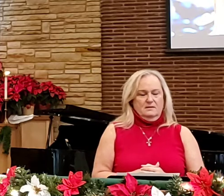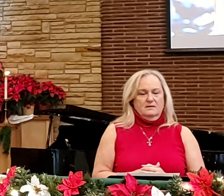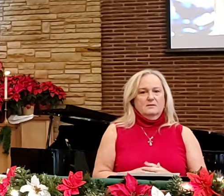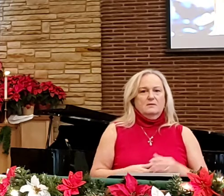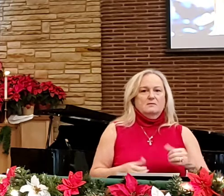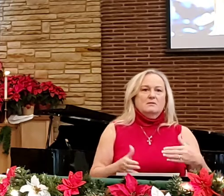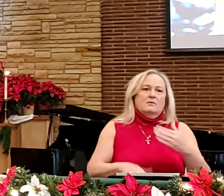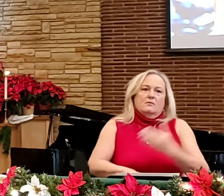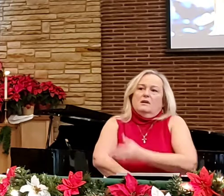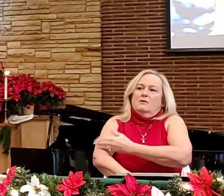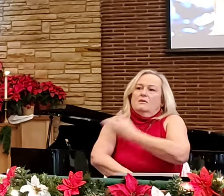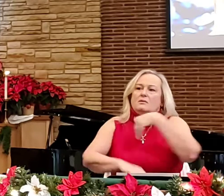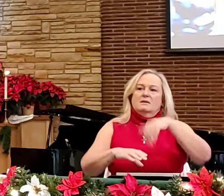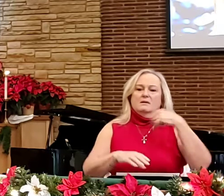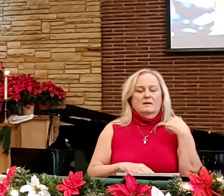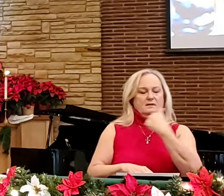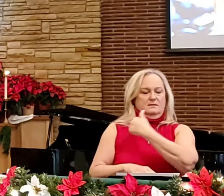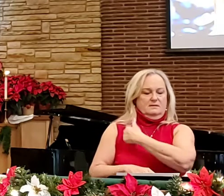Renew in us